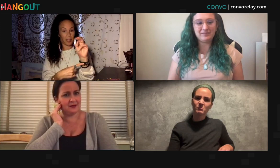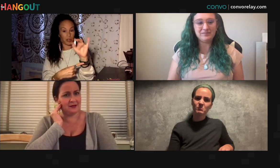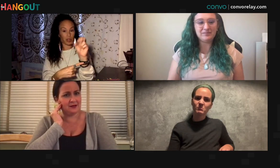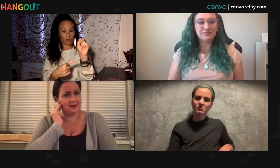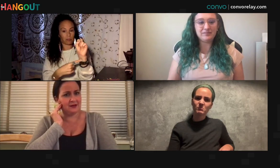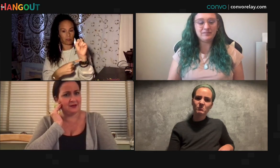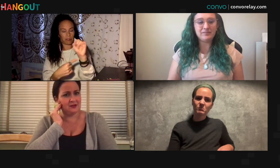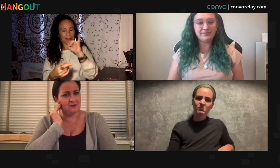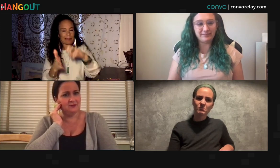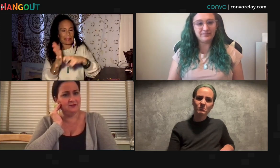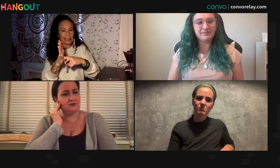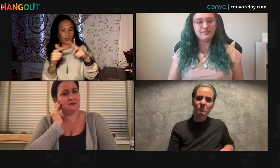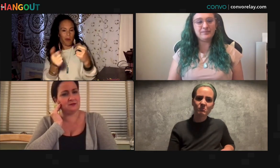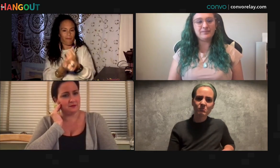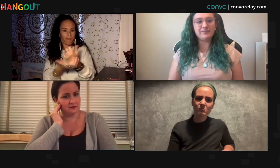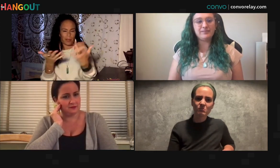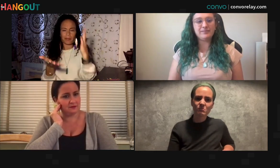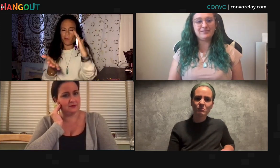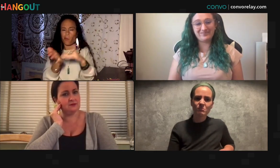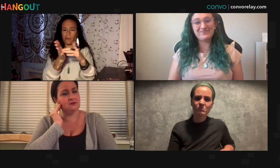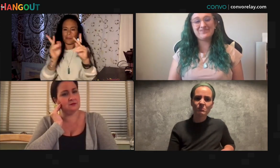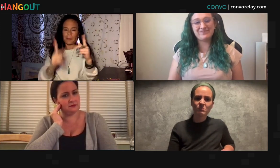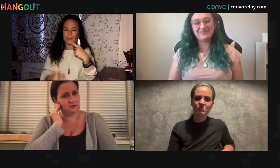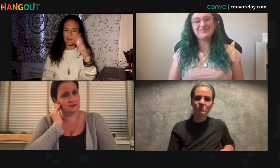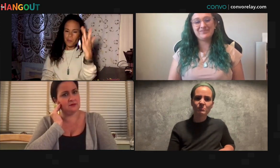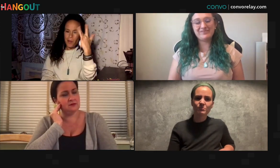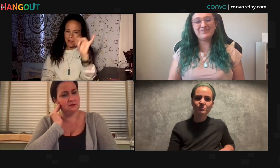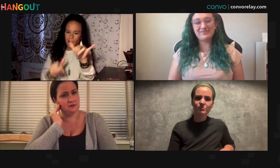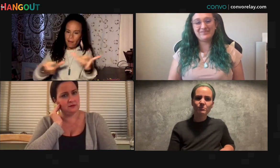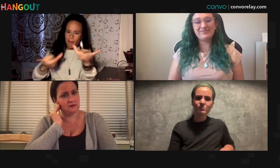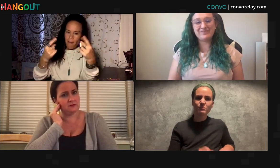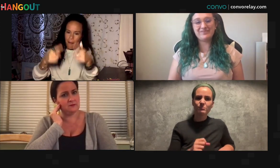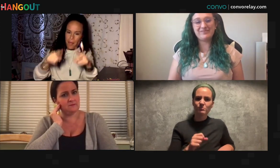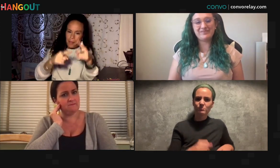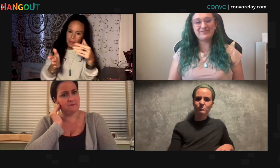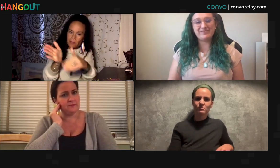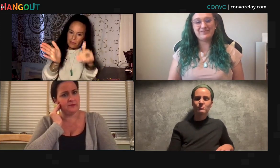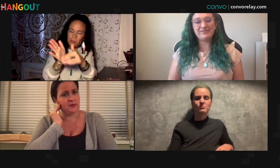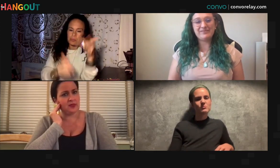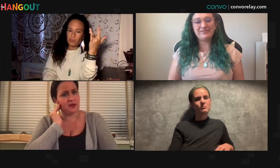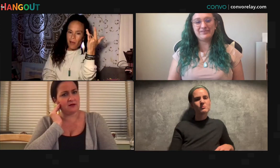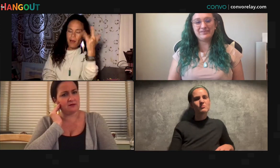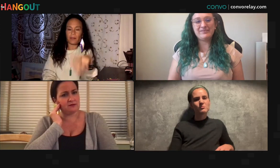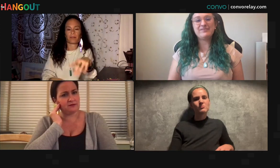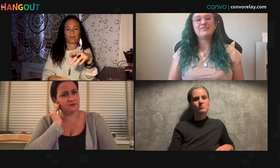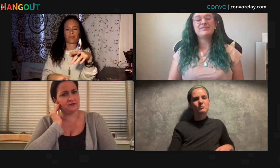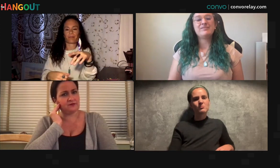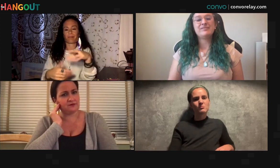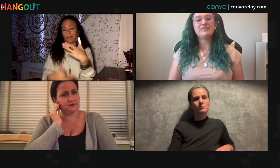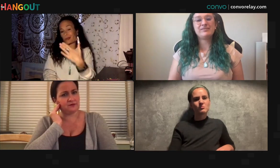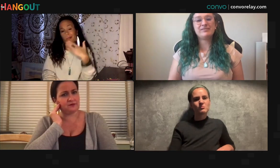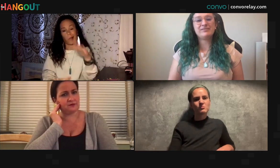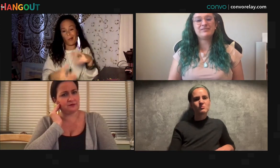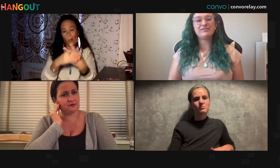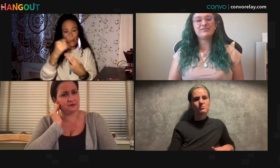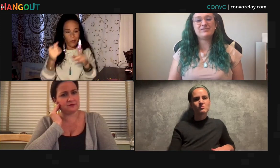This is Stephanie. Subconscious is the key to everything. And a lot of people will say, well, why does this keep happening? Or why does this